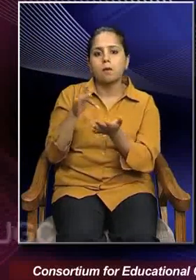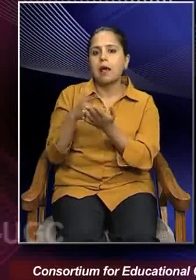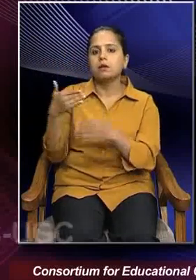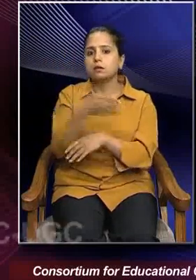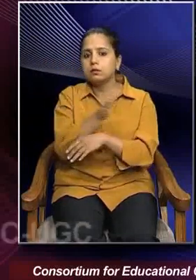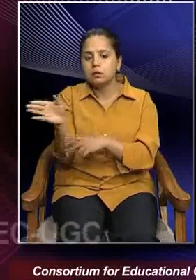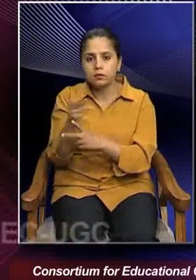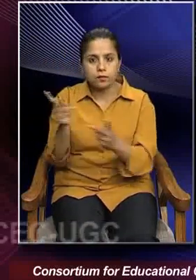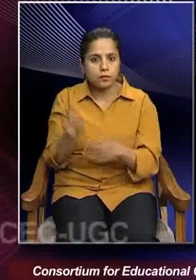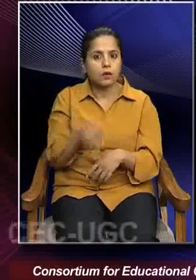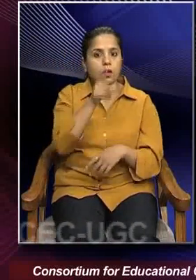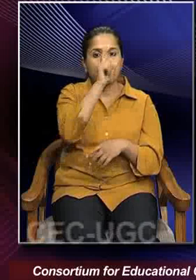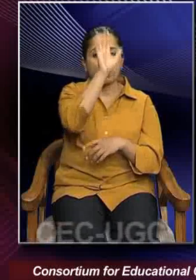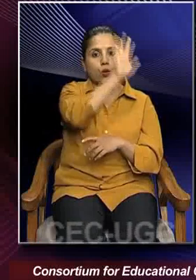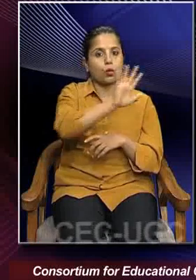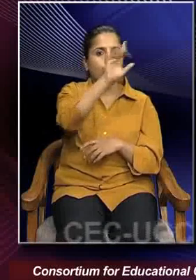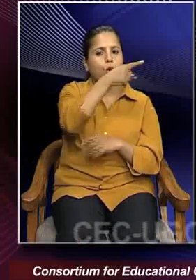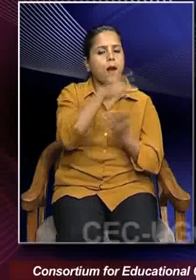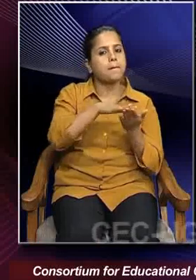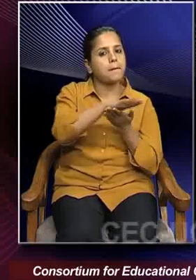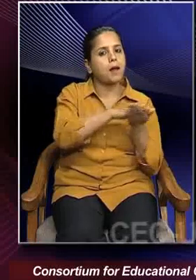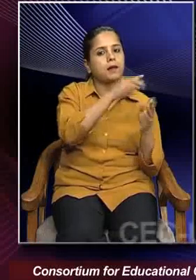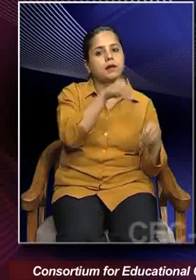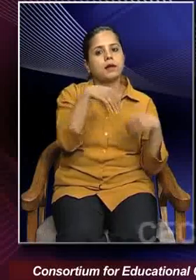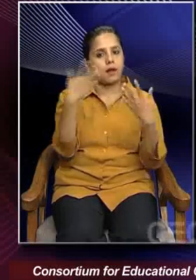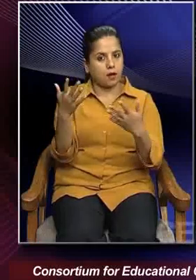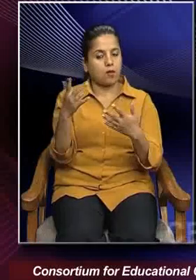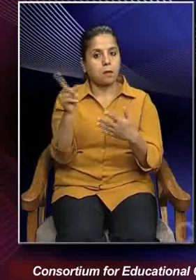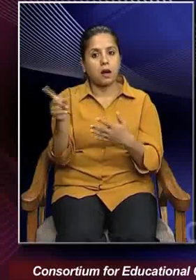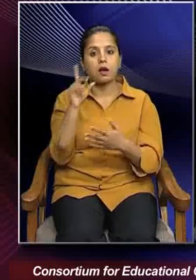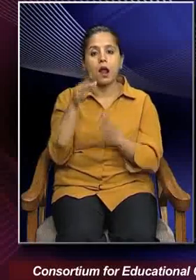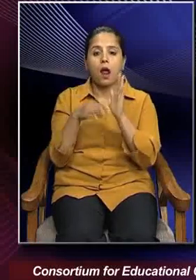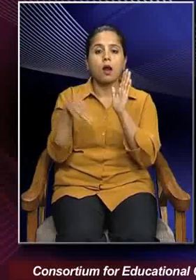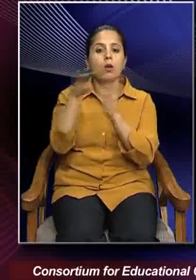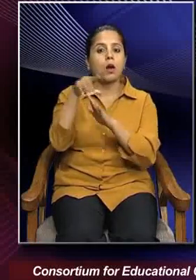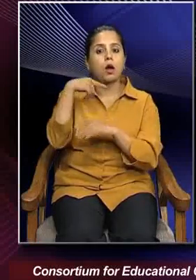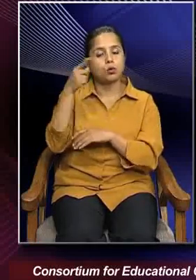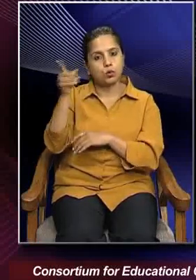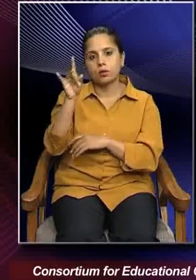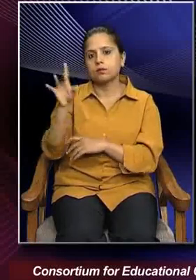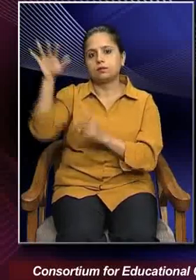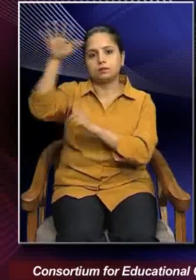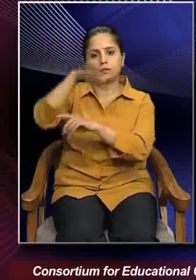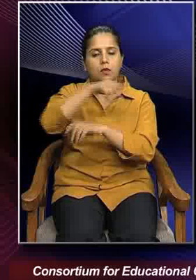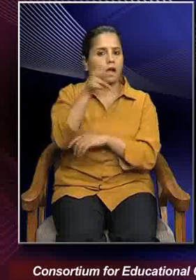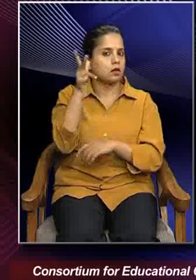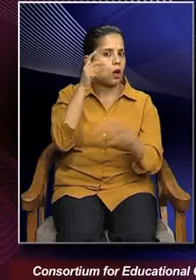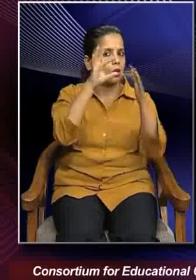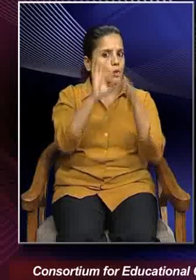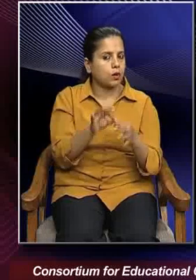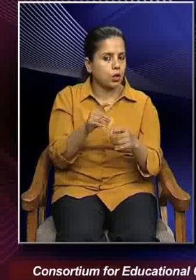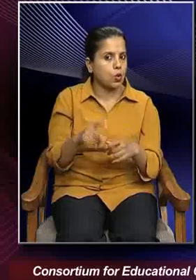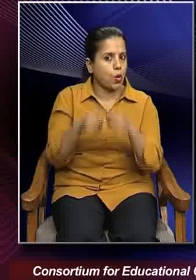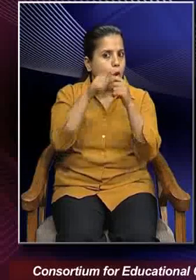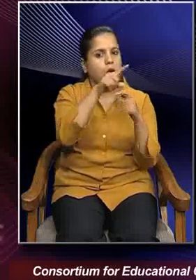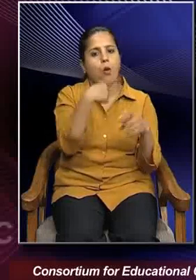ether serves as the basis for the perception of sound related